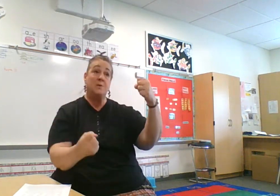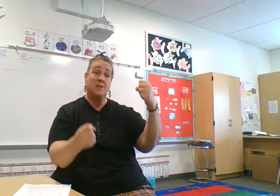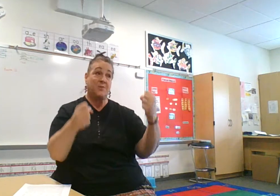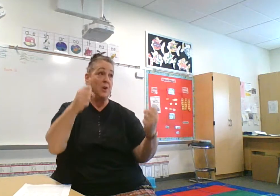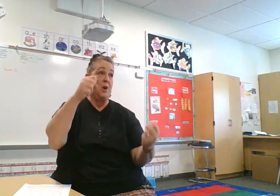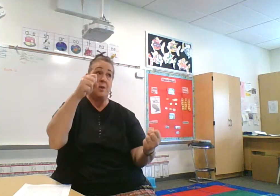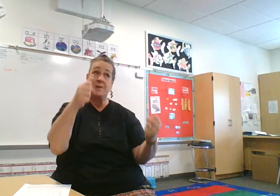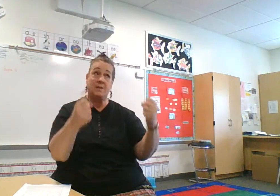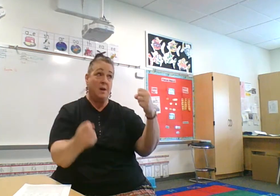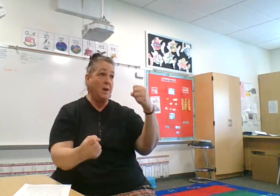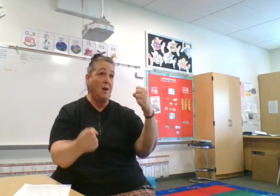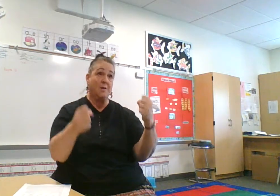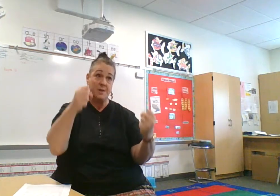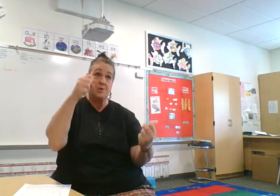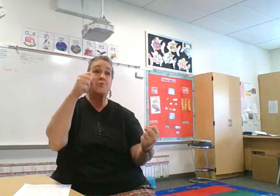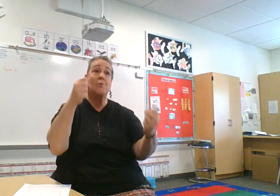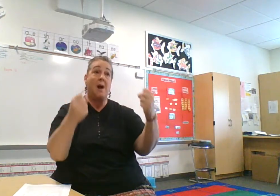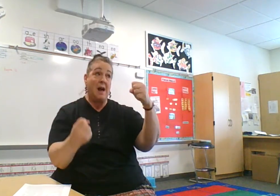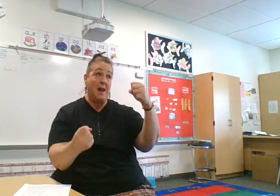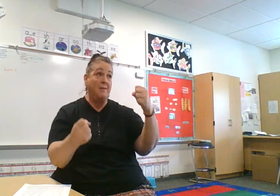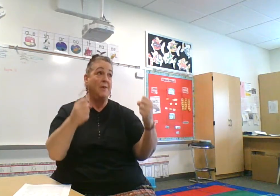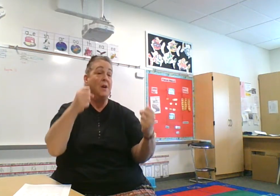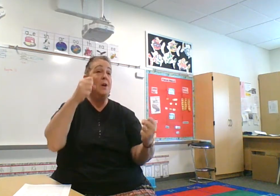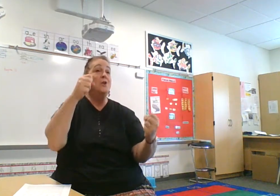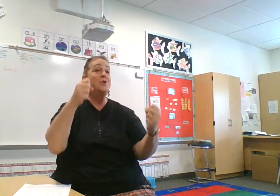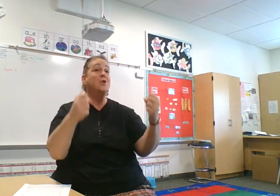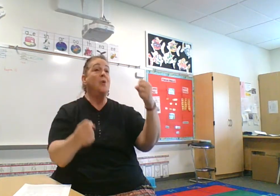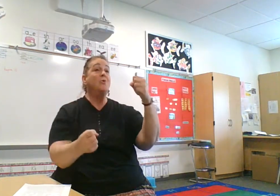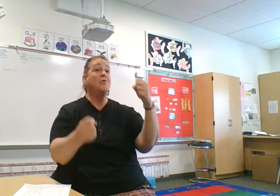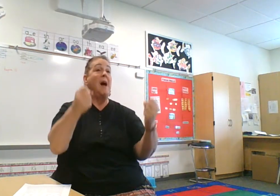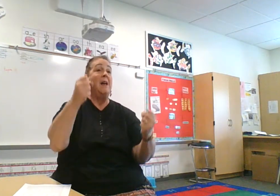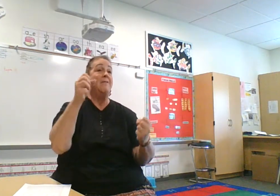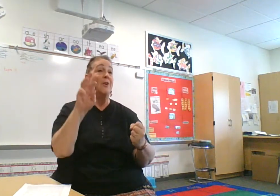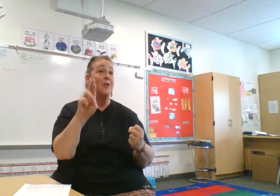for car. This is not car. This is drive. So driver,